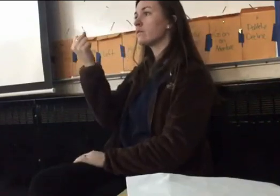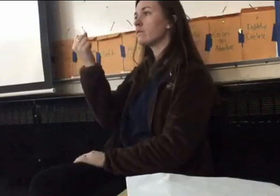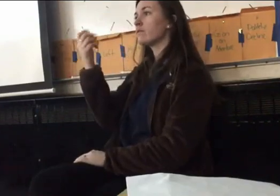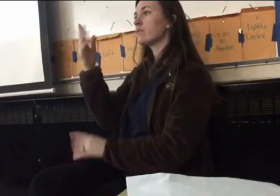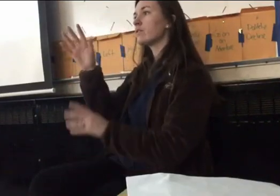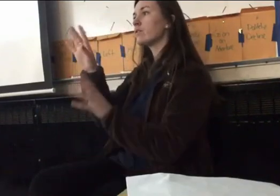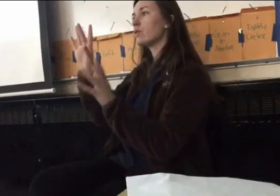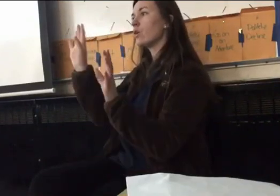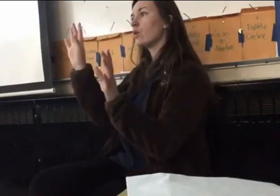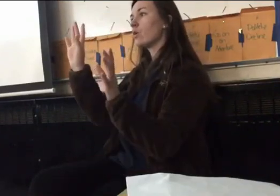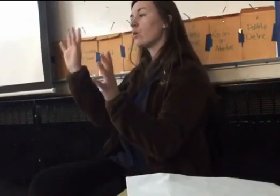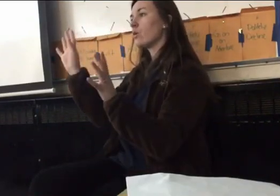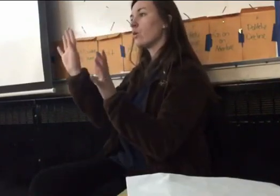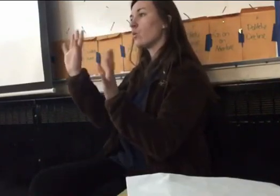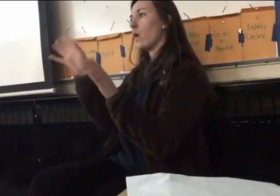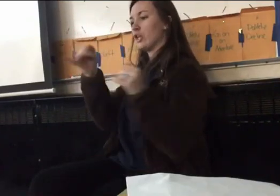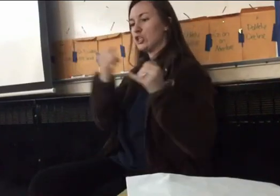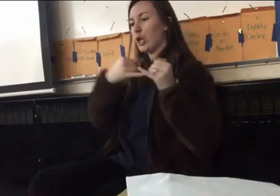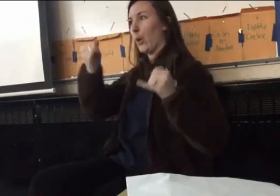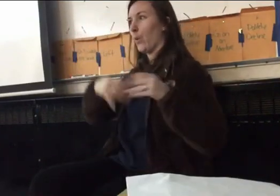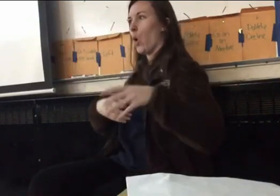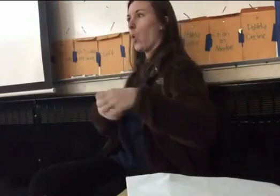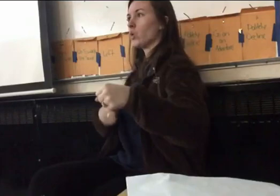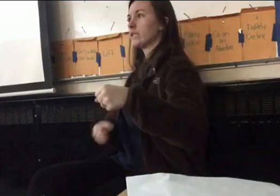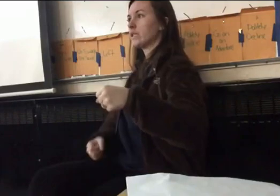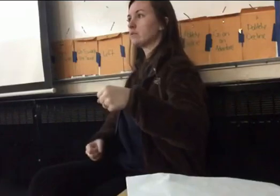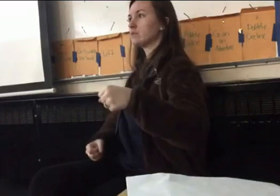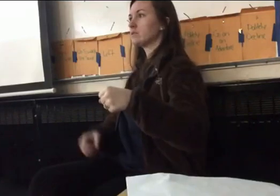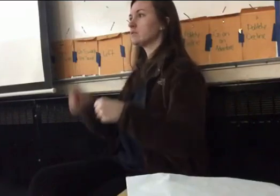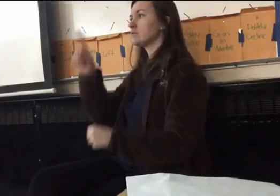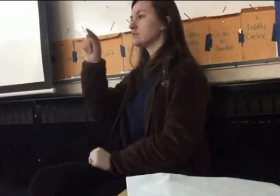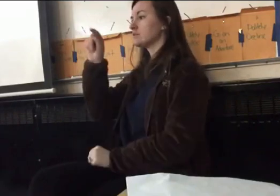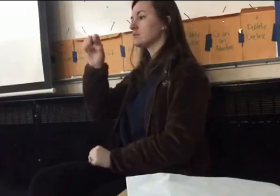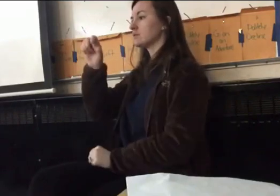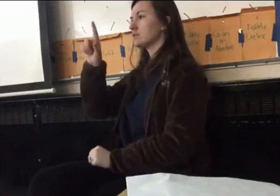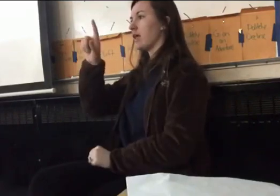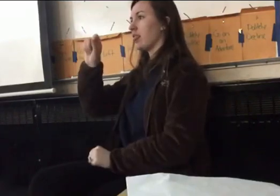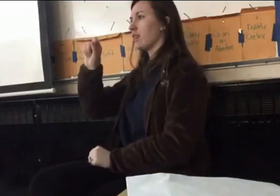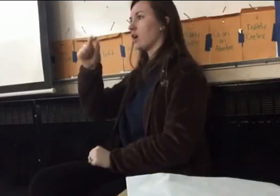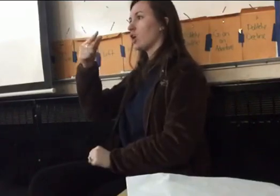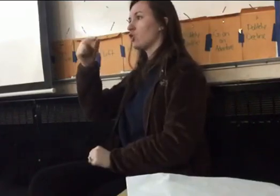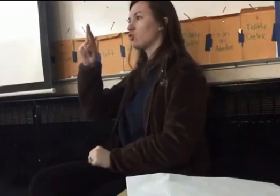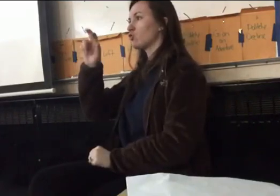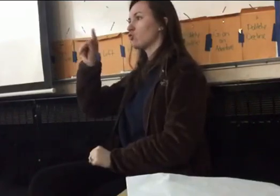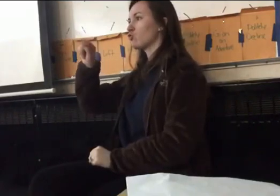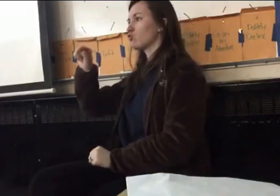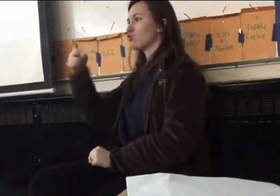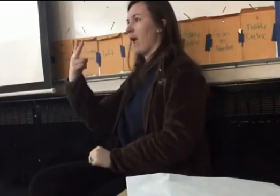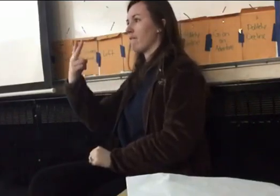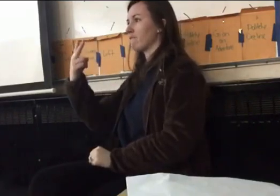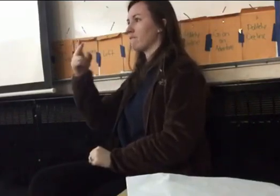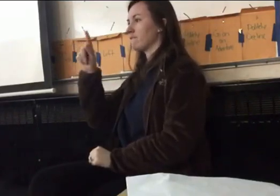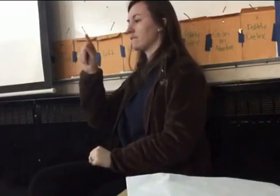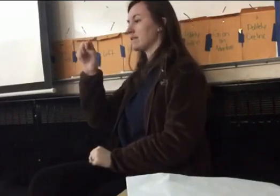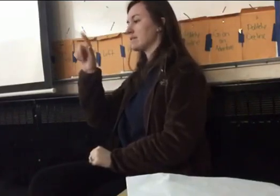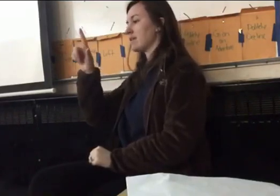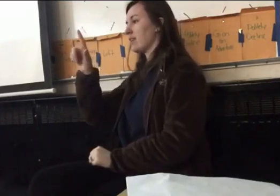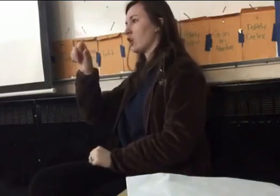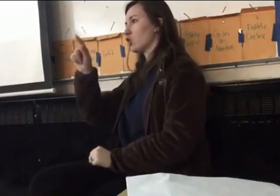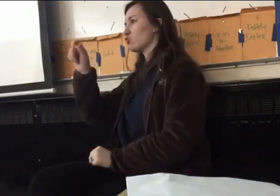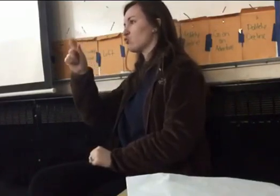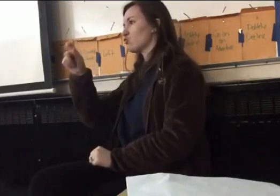Telegraph lines, yep. Telephone doesn't exist at this point. So it's a telegraph line that's going to be moving. Okay, one other thing as